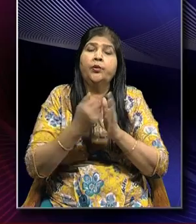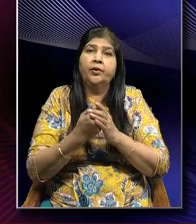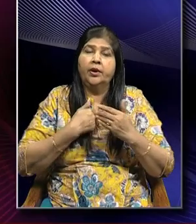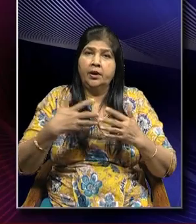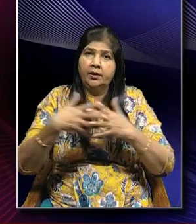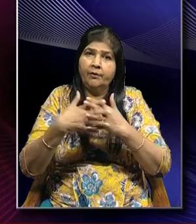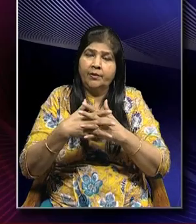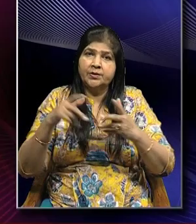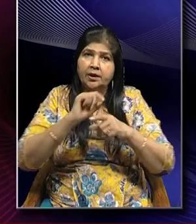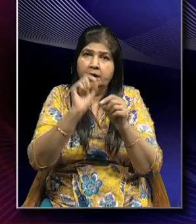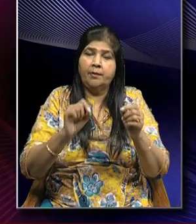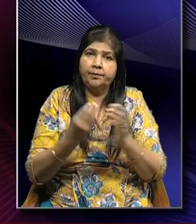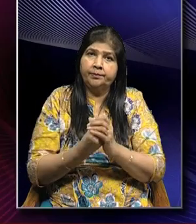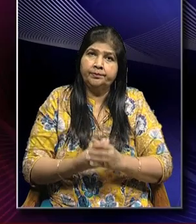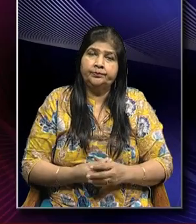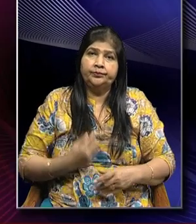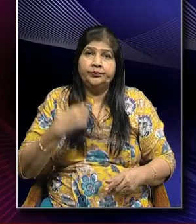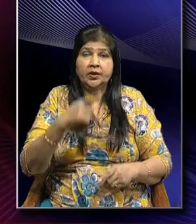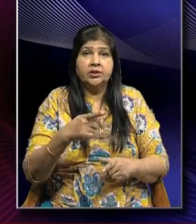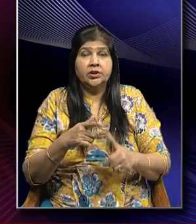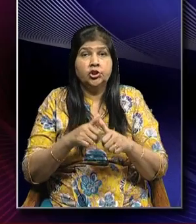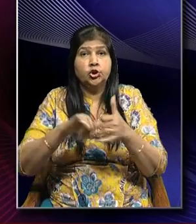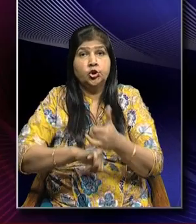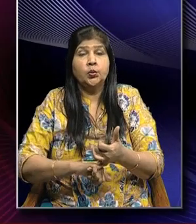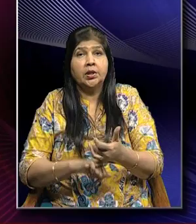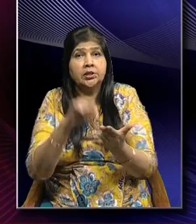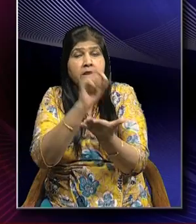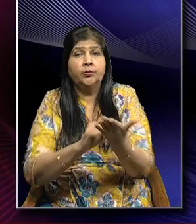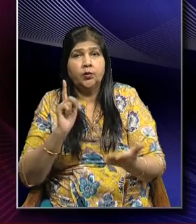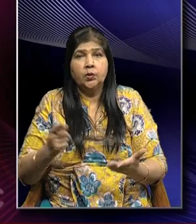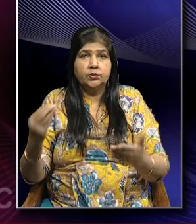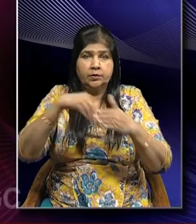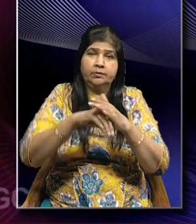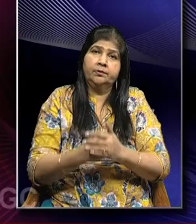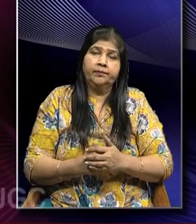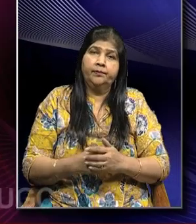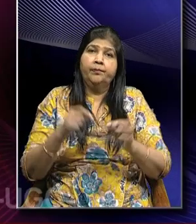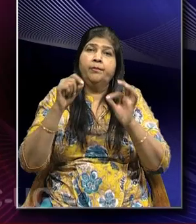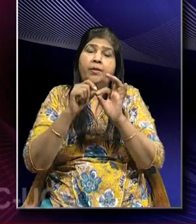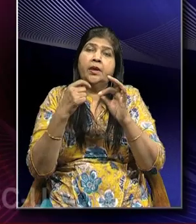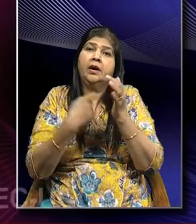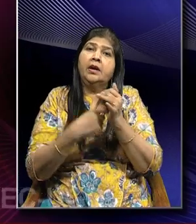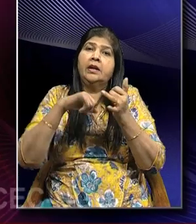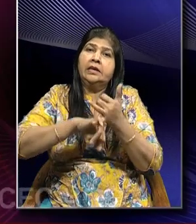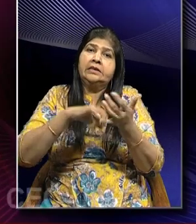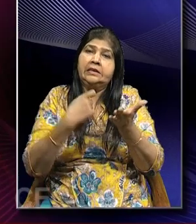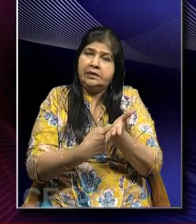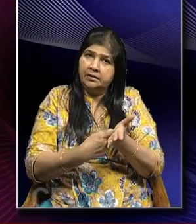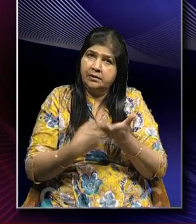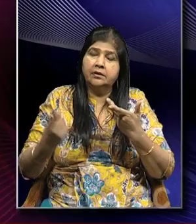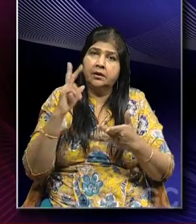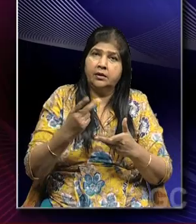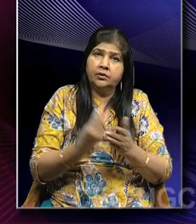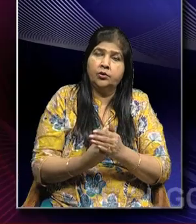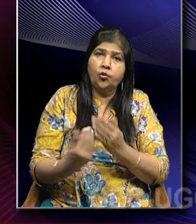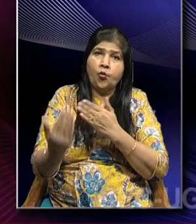of the company. So assurance report is also needed. Assurance report on BRSR core shall be obtained